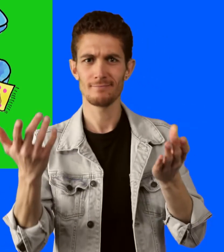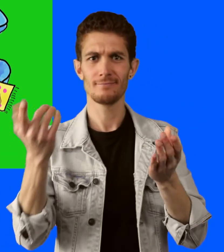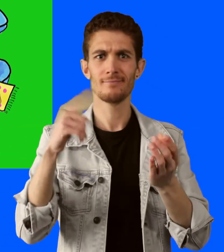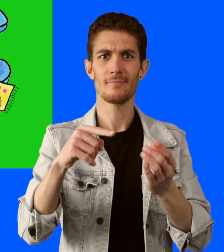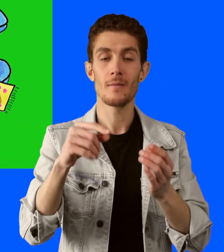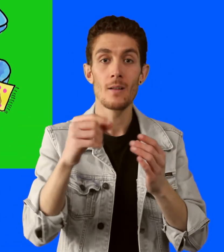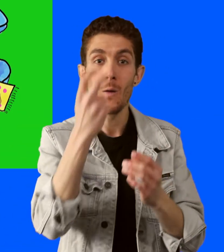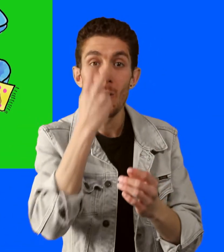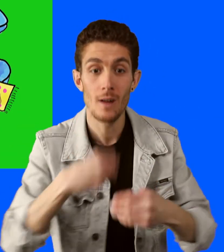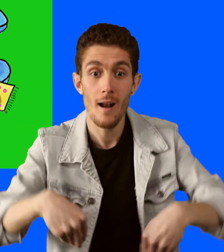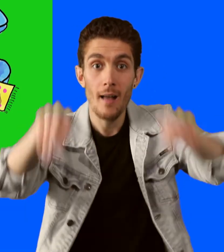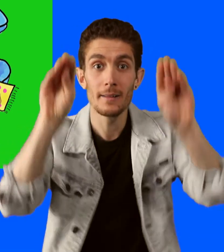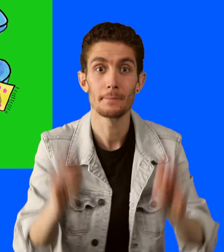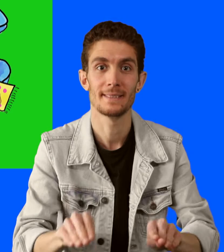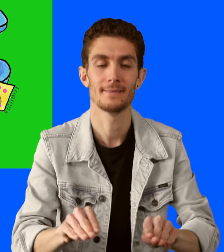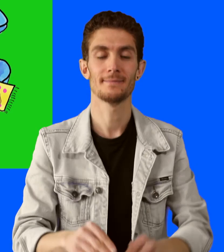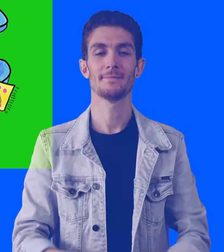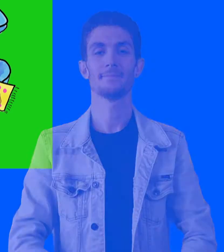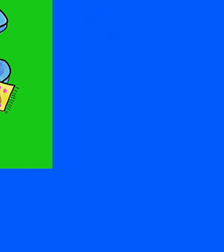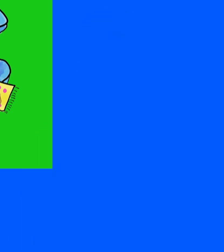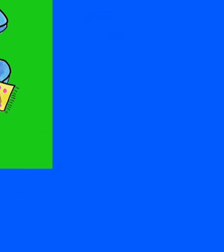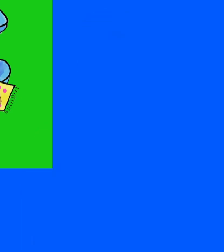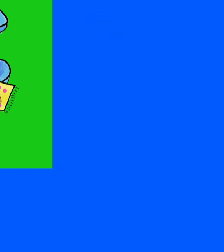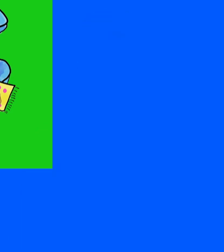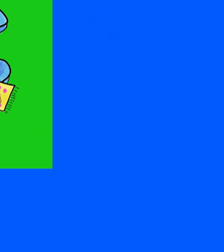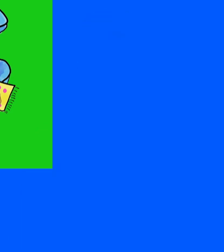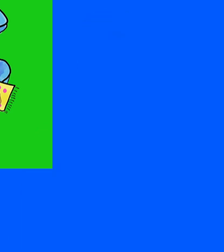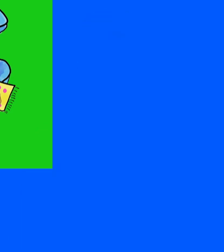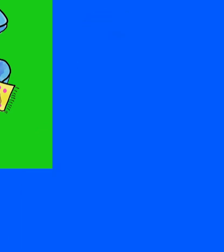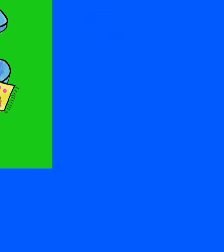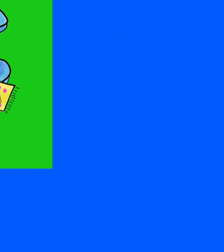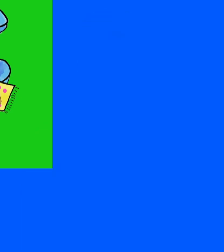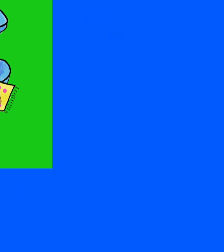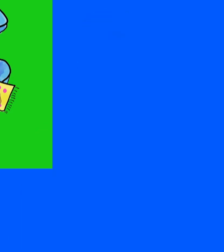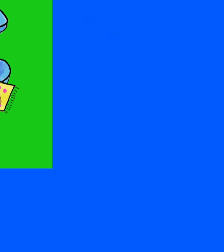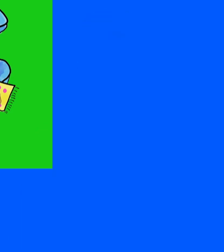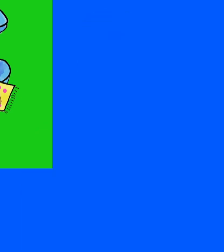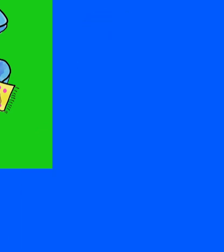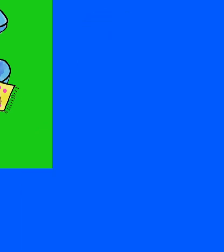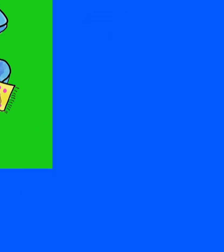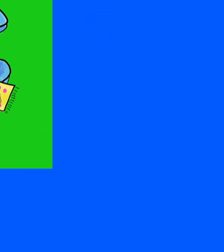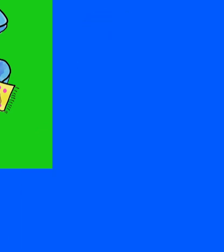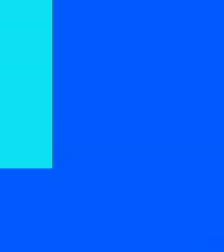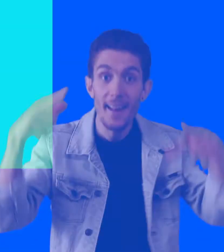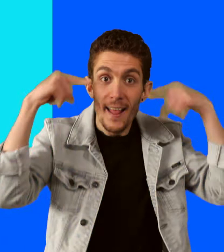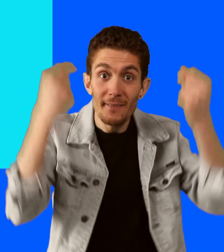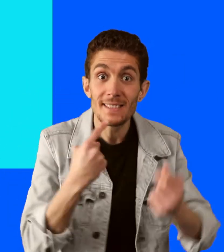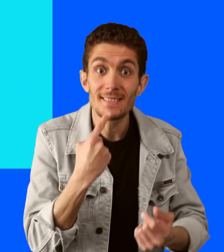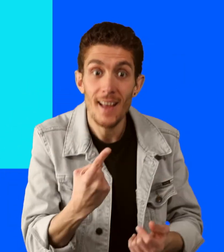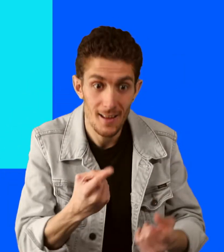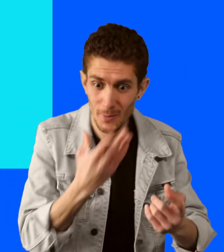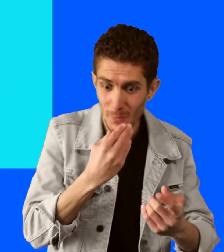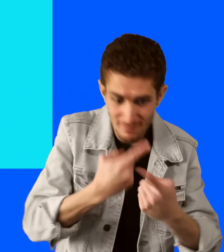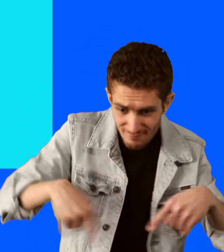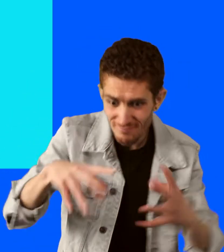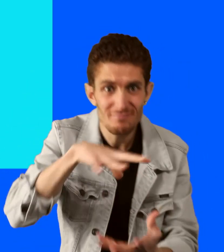metal bin lid a cardboard box string and even an old carpet we're using a